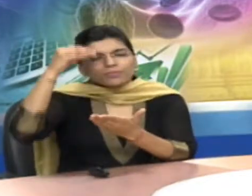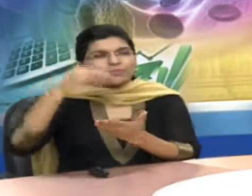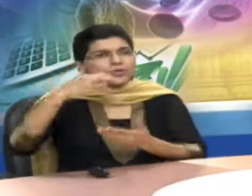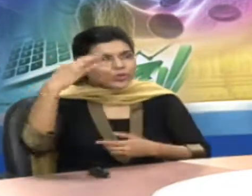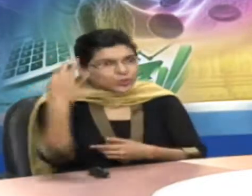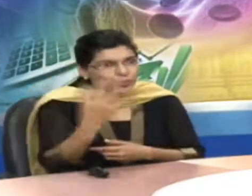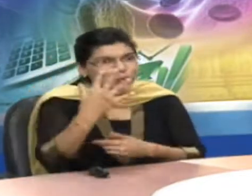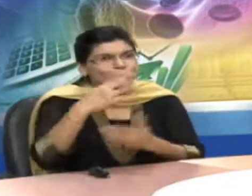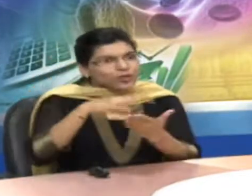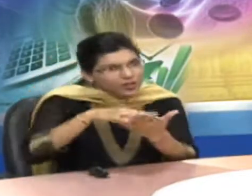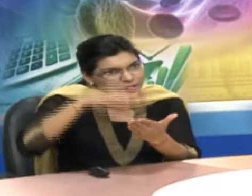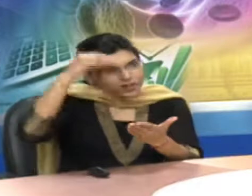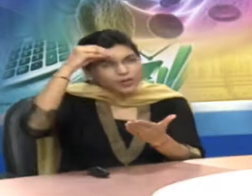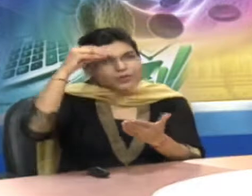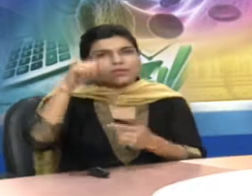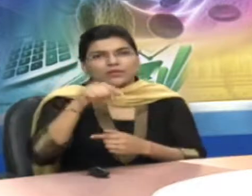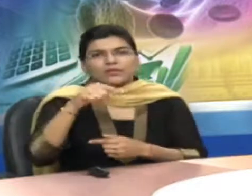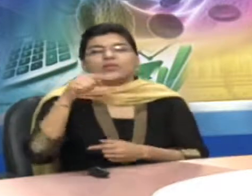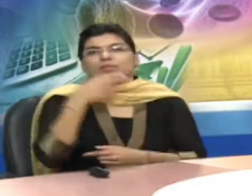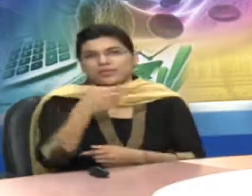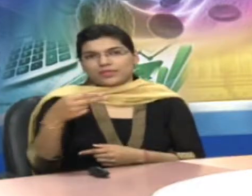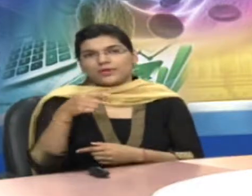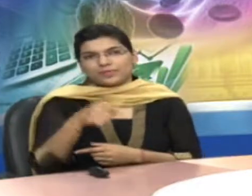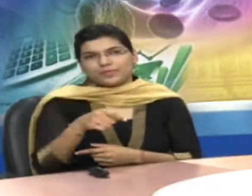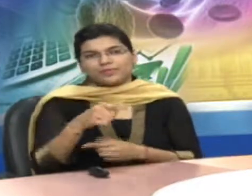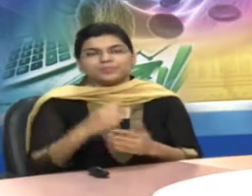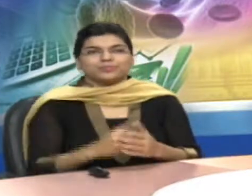20th word is curiosity.